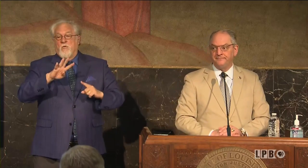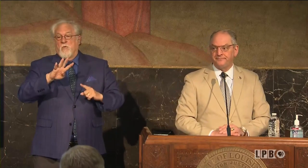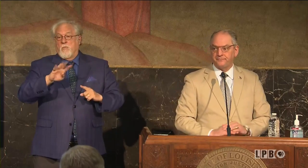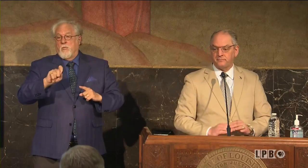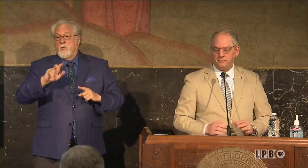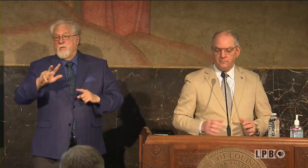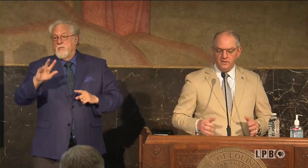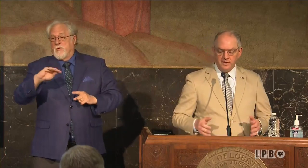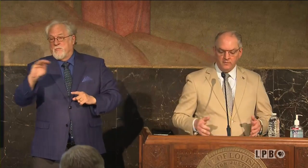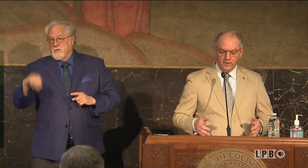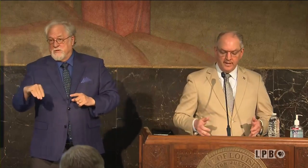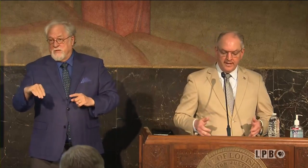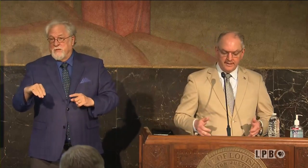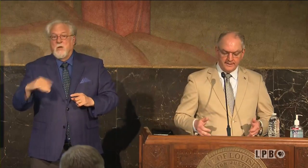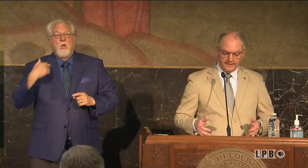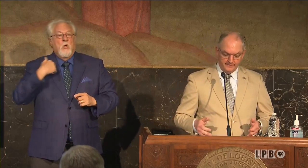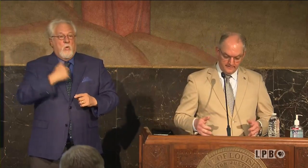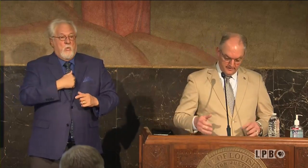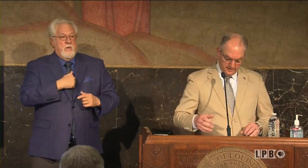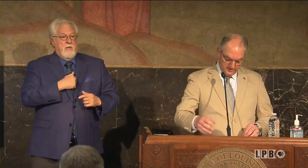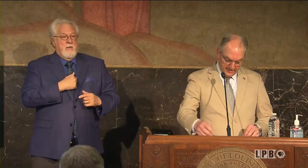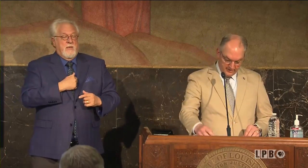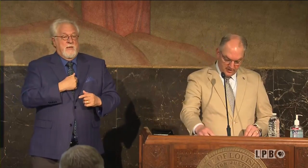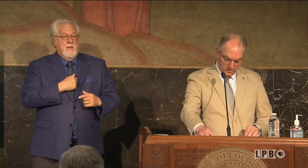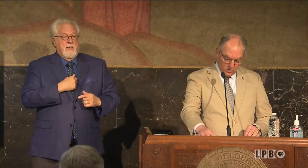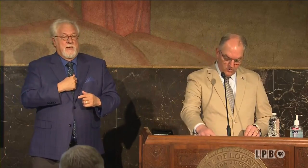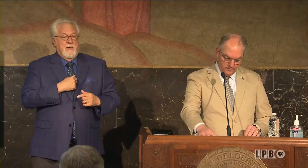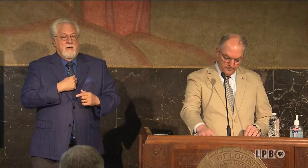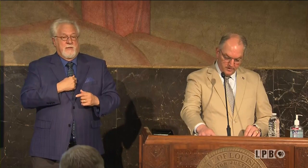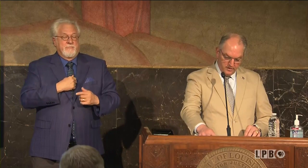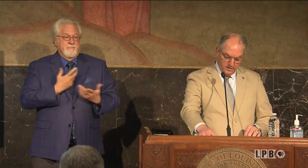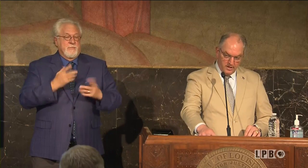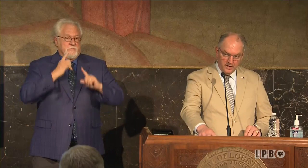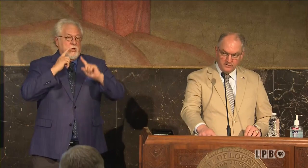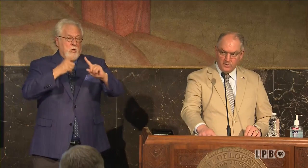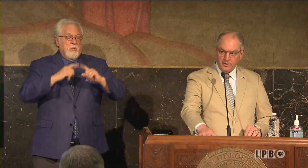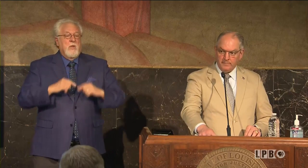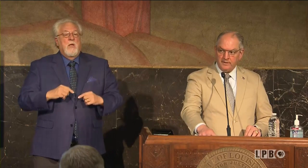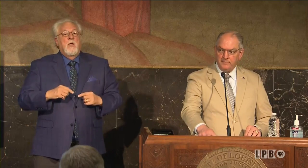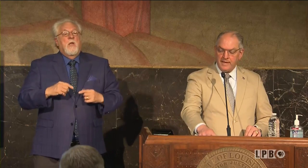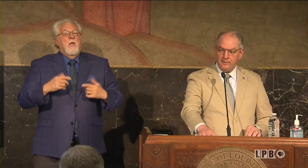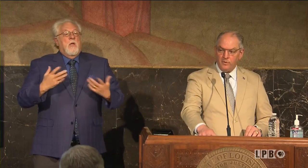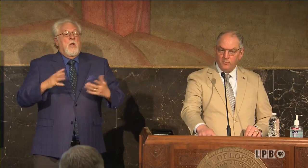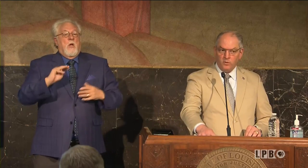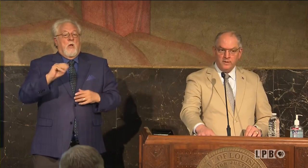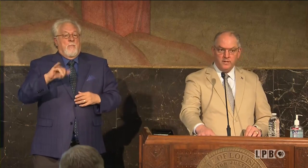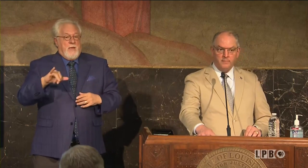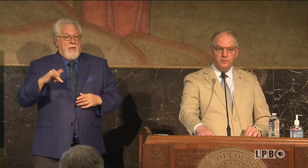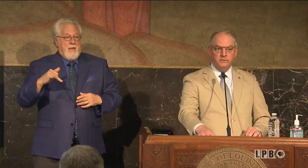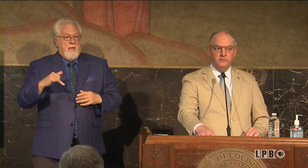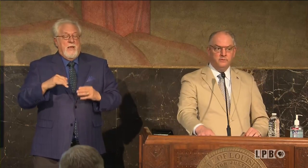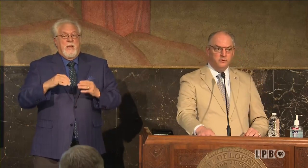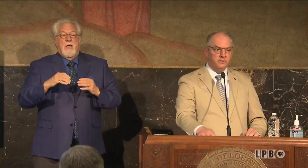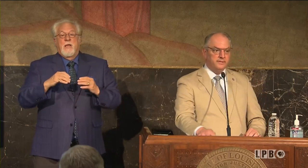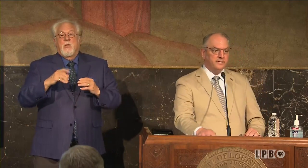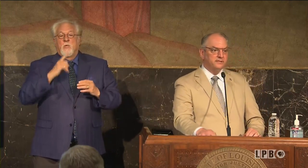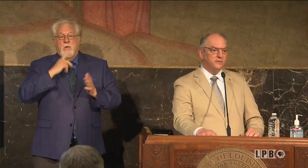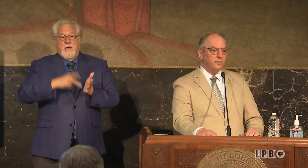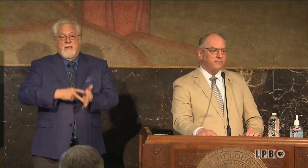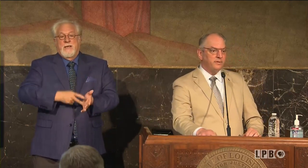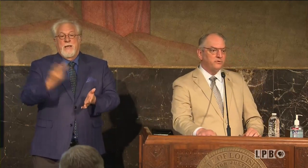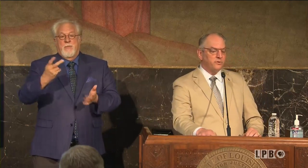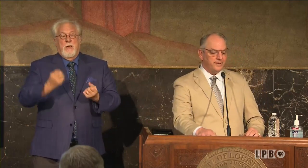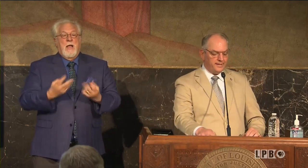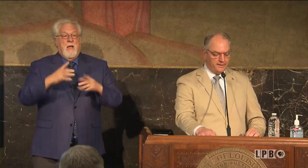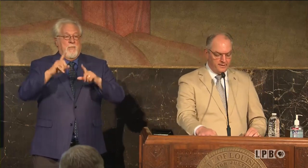4.3% that we had set as our goal. So in the month of May, we more than doubled the tests that